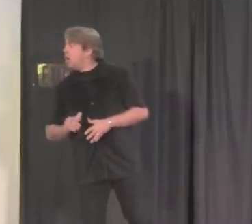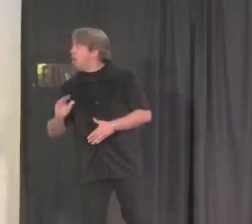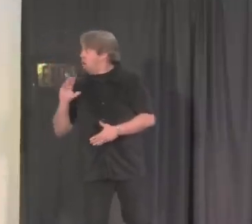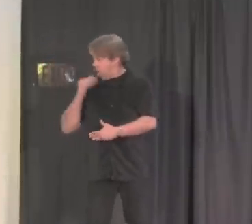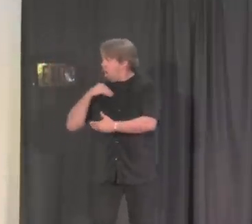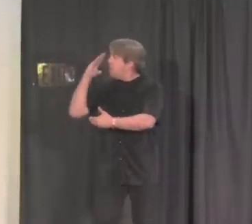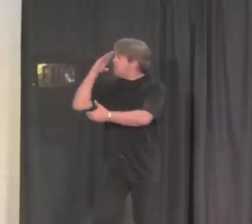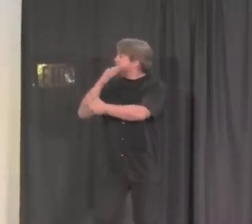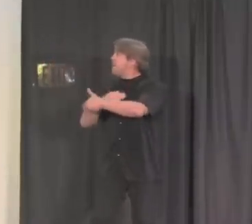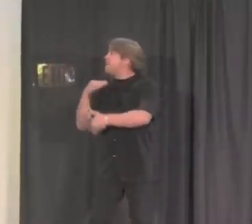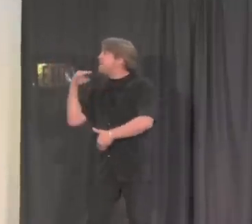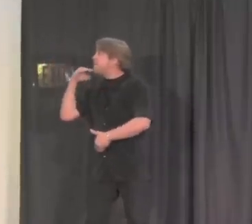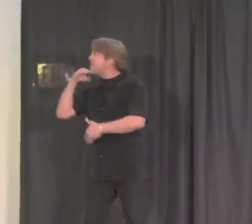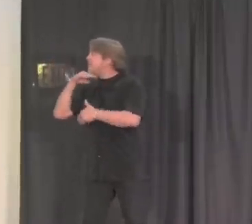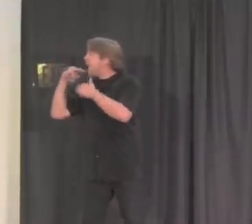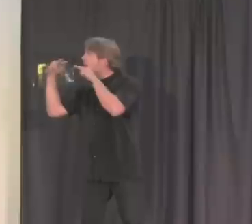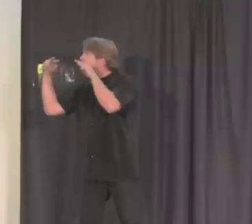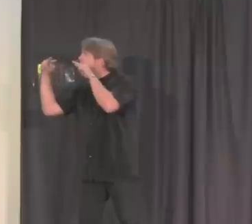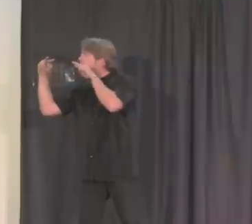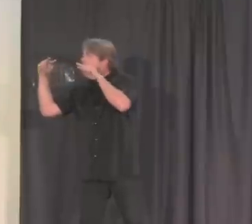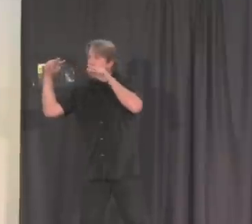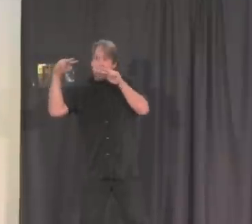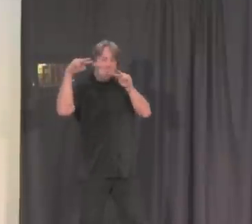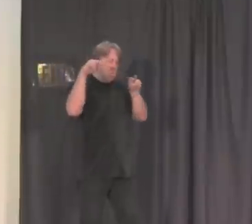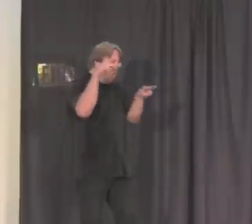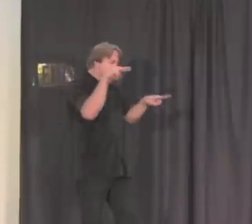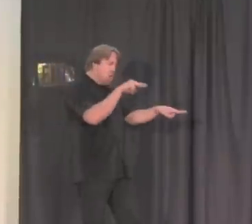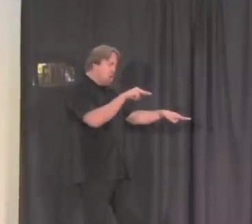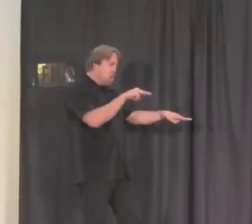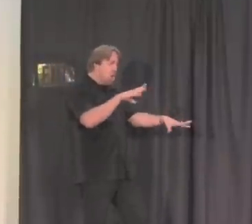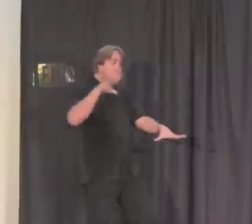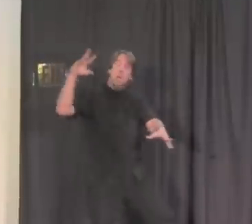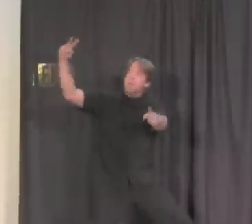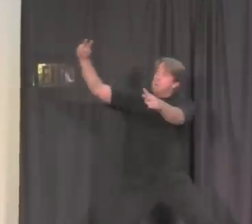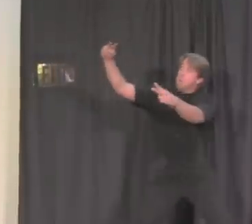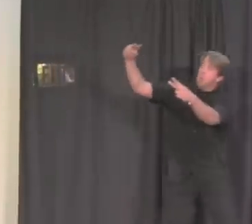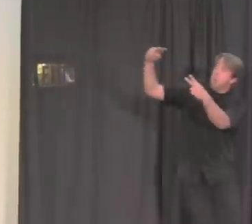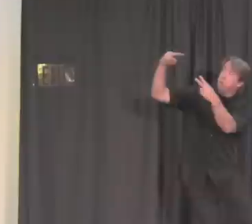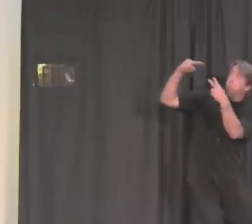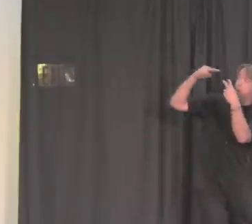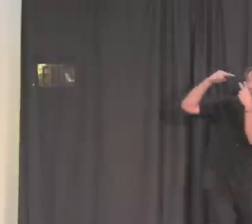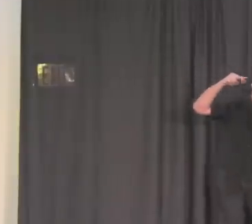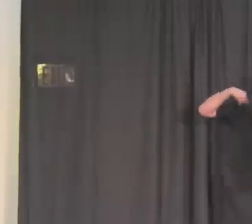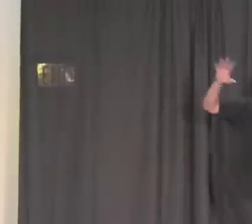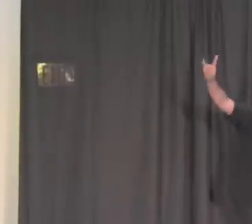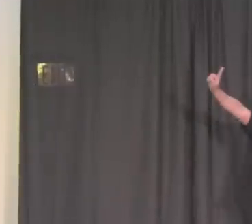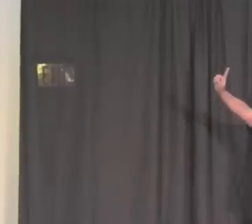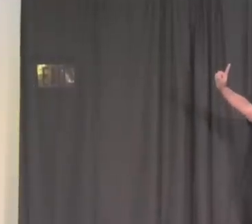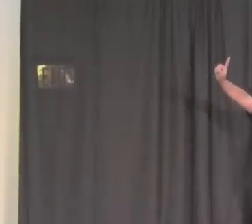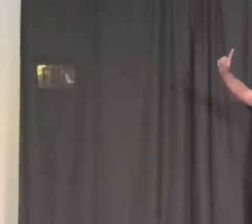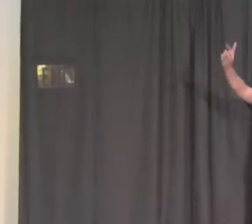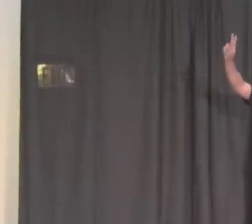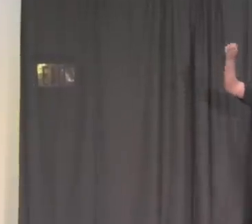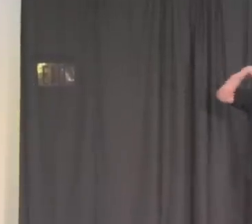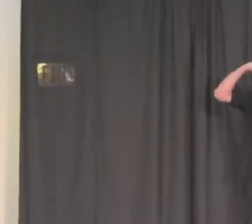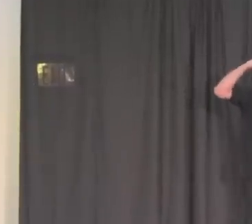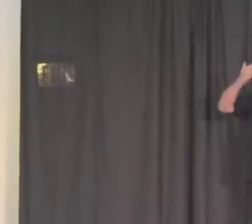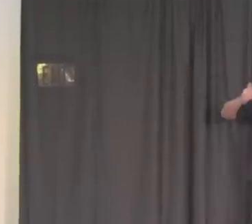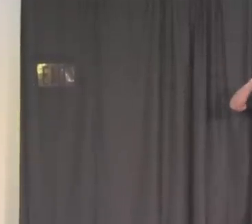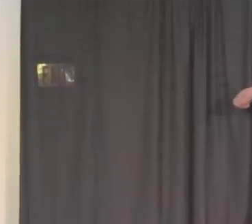My mom turned to my dad and said, our son is a liar. They both looked at me and I went, hold on. I